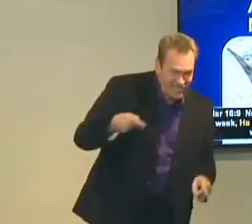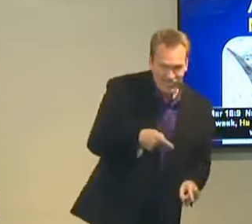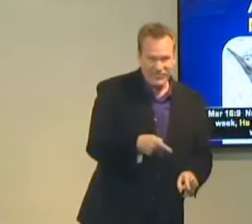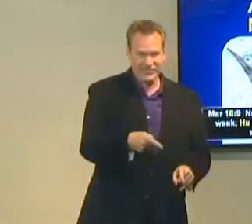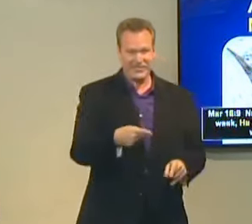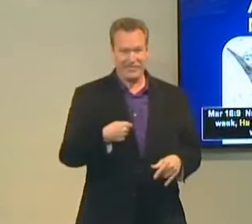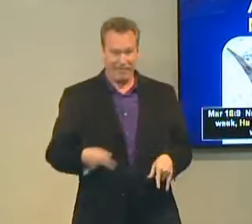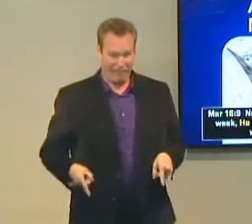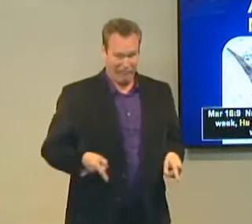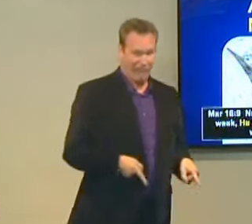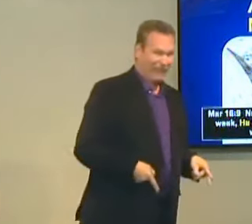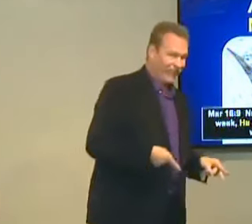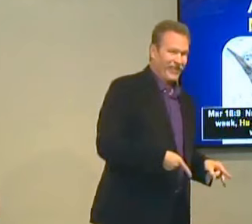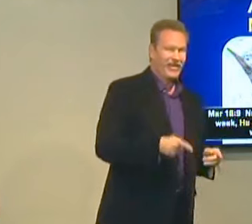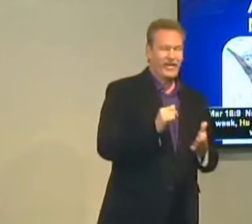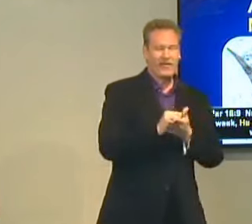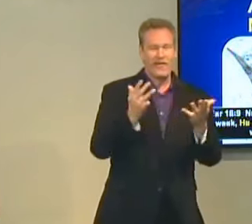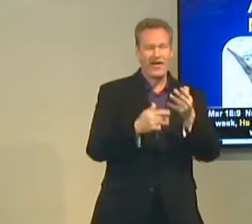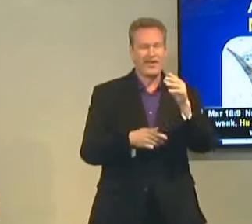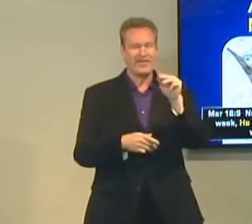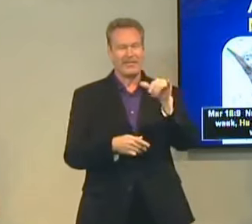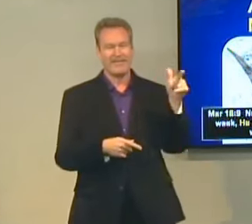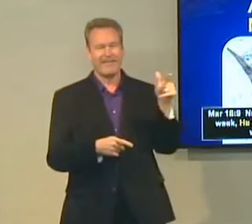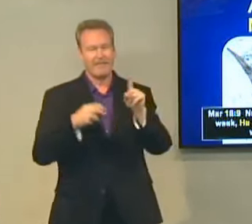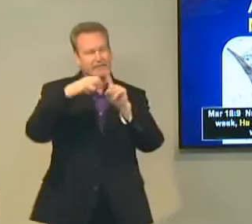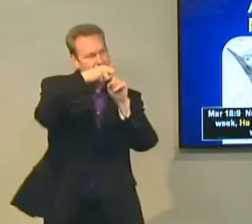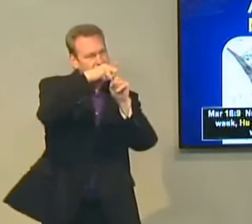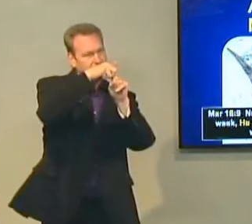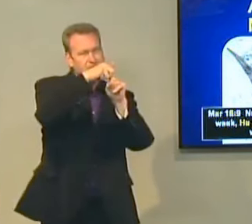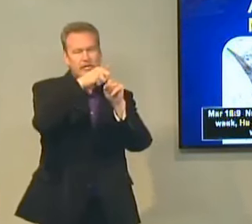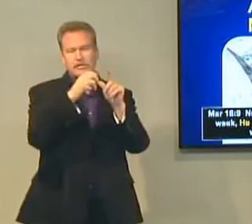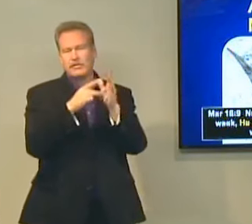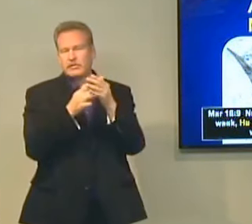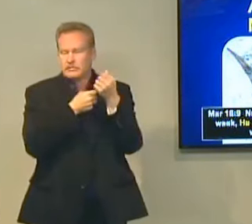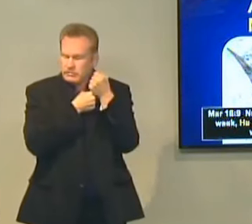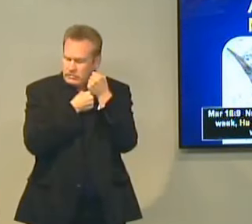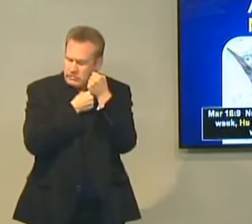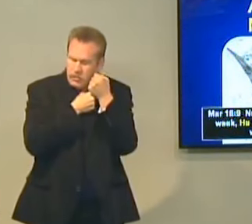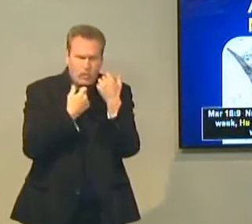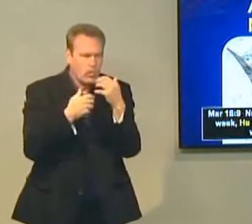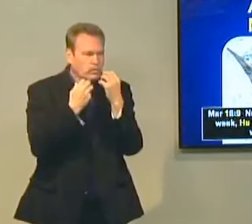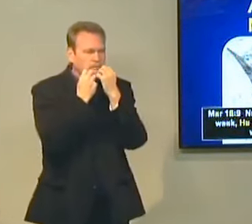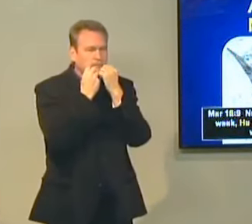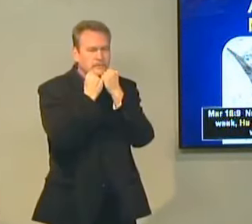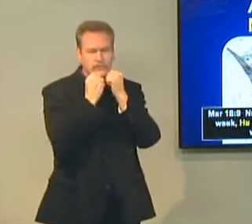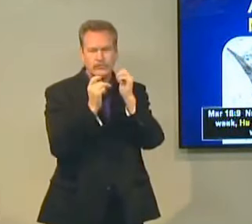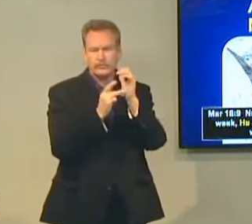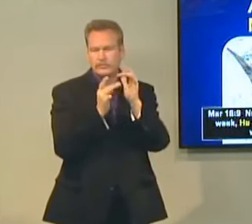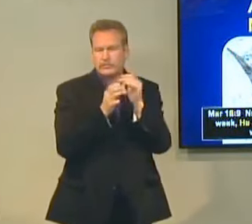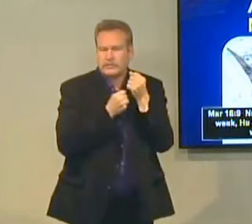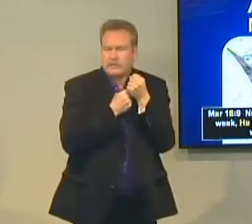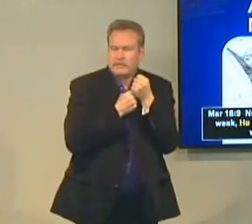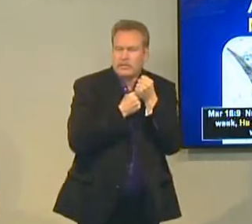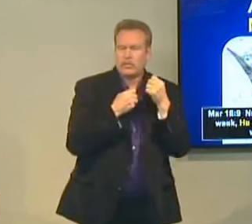there's like this great heavy weight on you. It's kind of like that. She was kind of like that. She clung to Jesus. He loved you